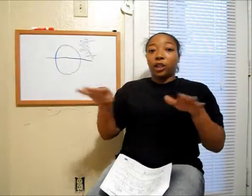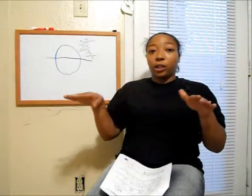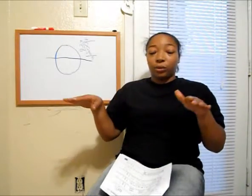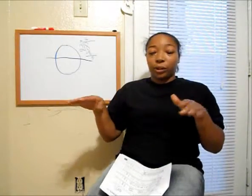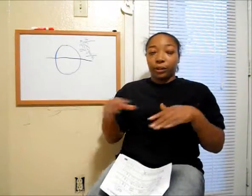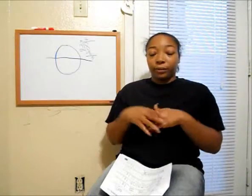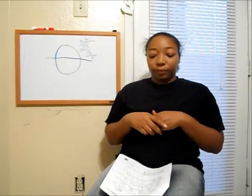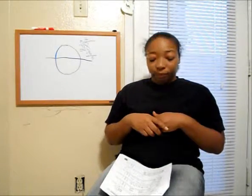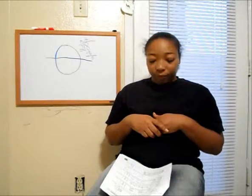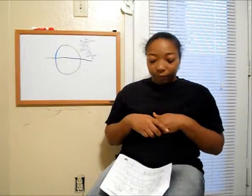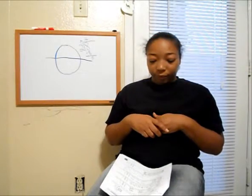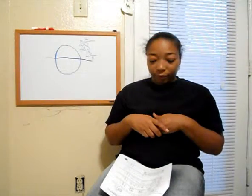children.